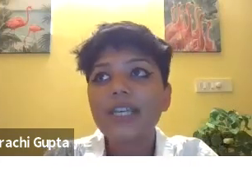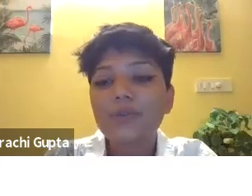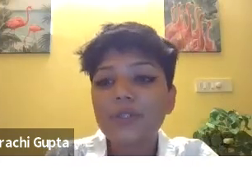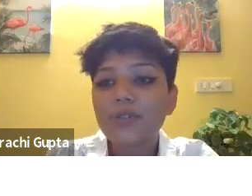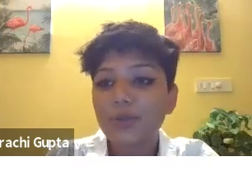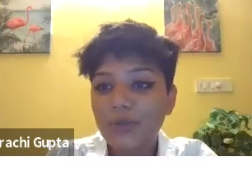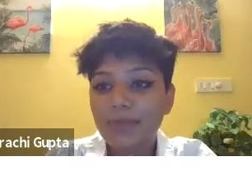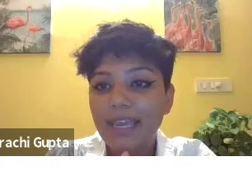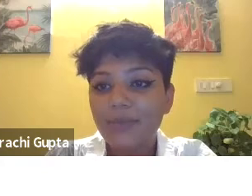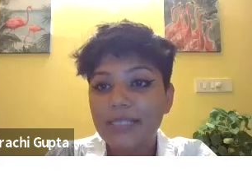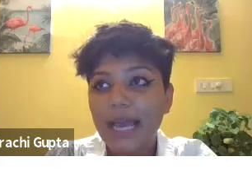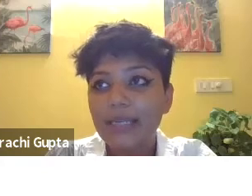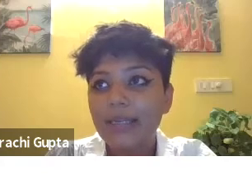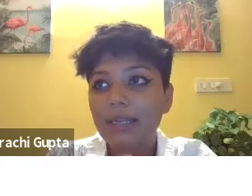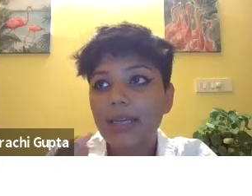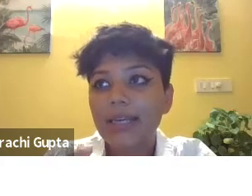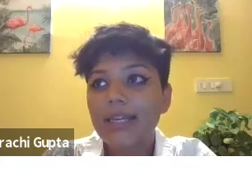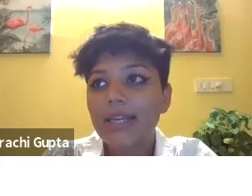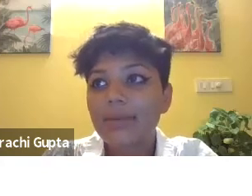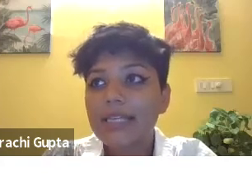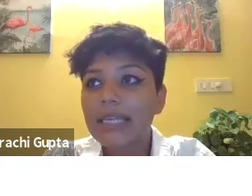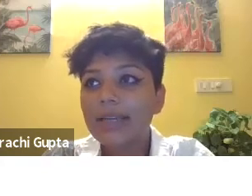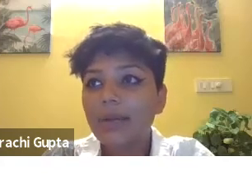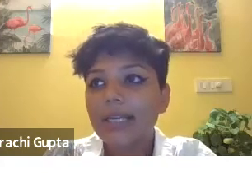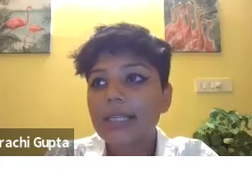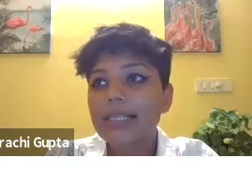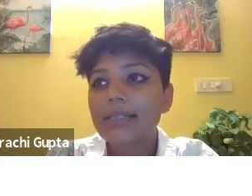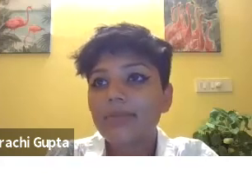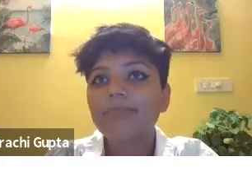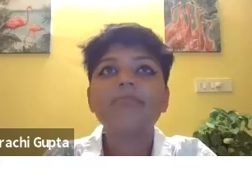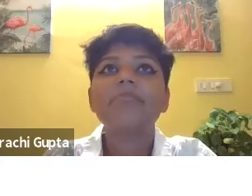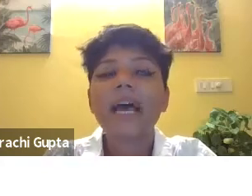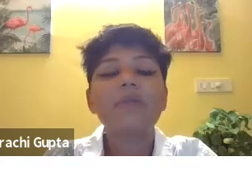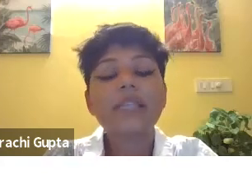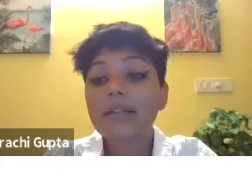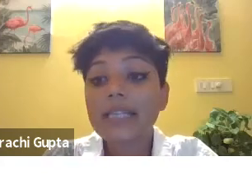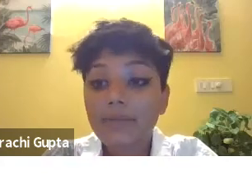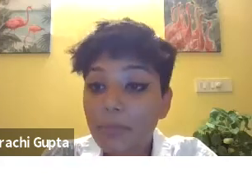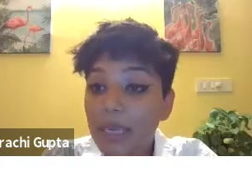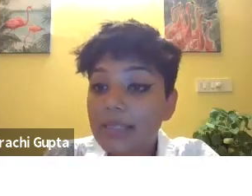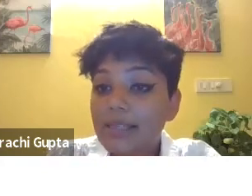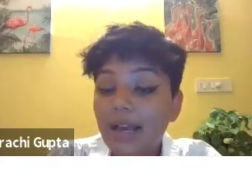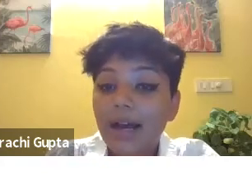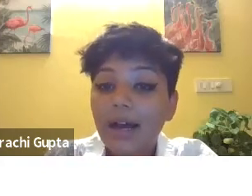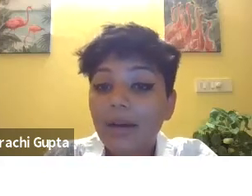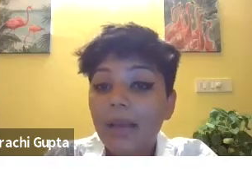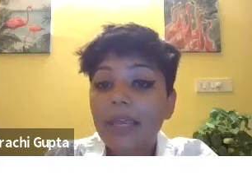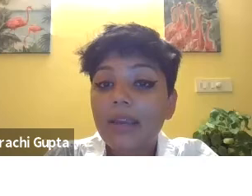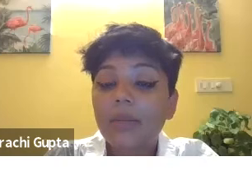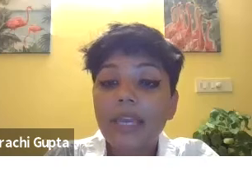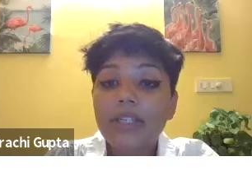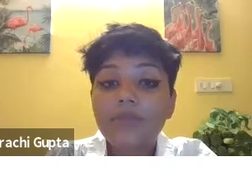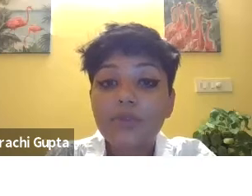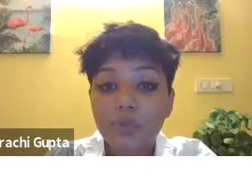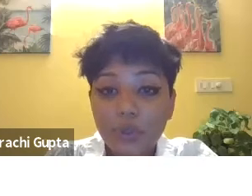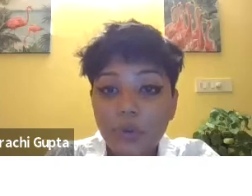how she used the studio space was that she basically created this, I would say, a safe space by making